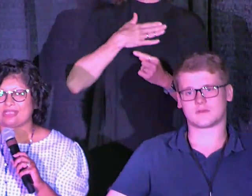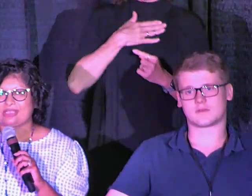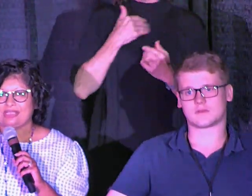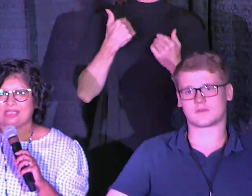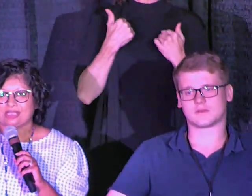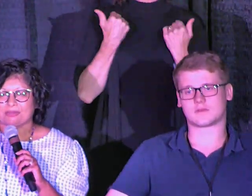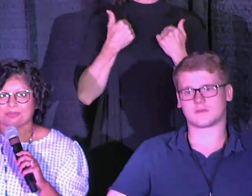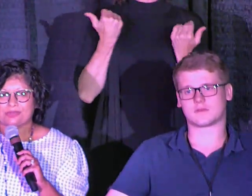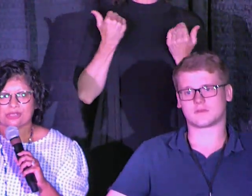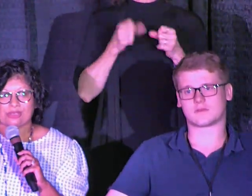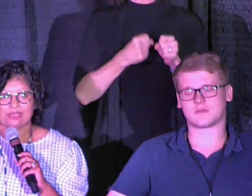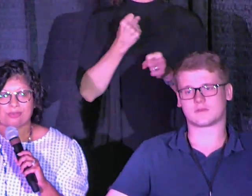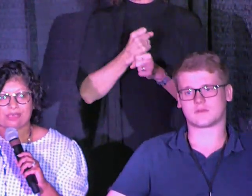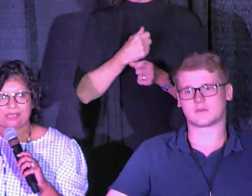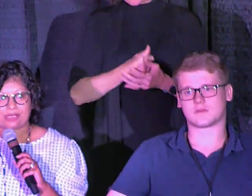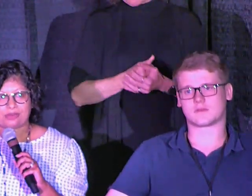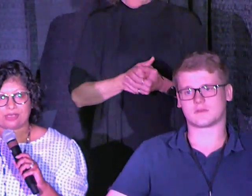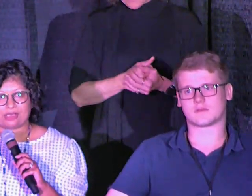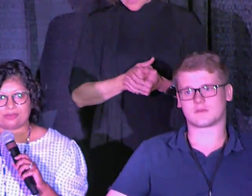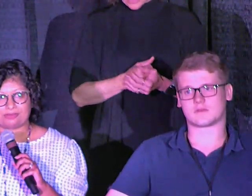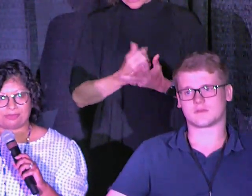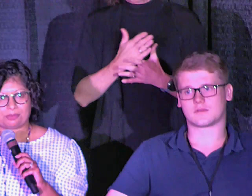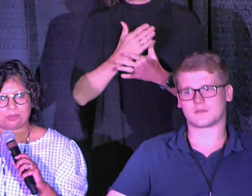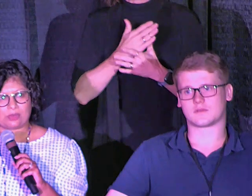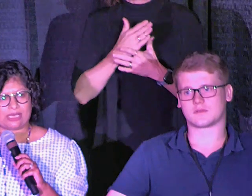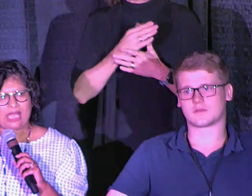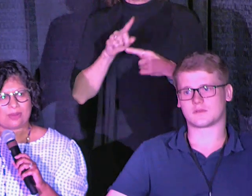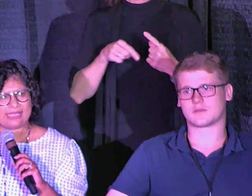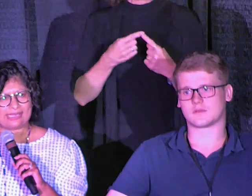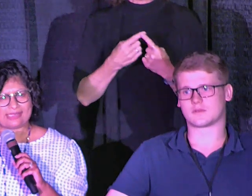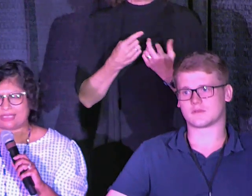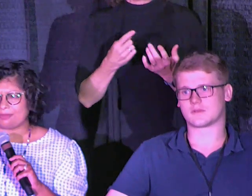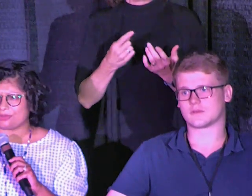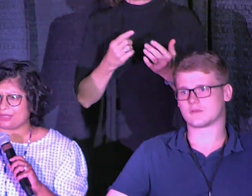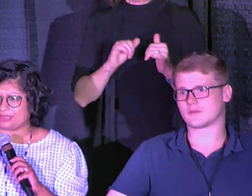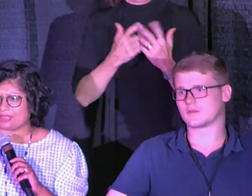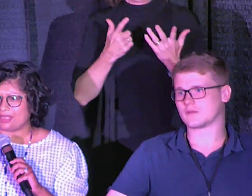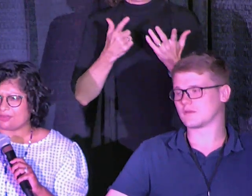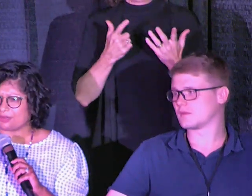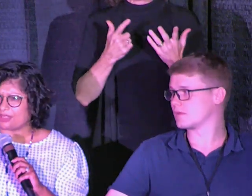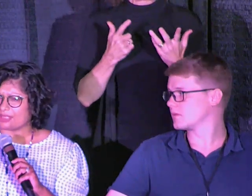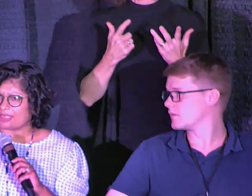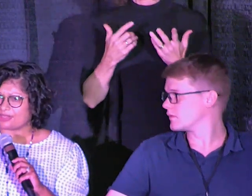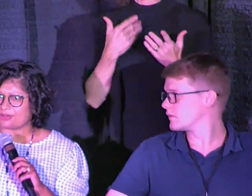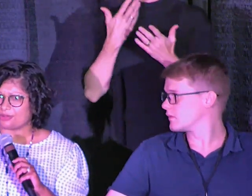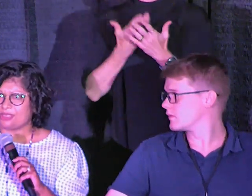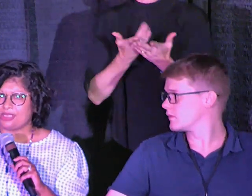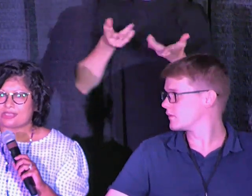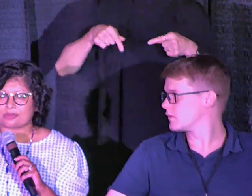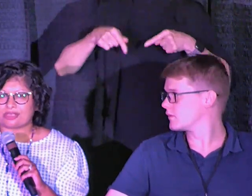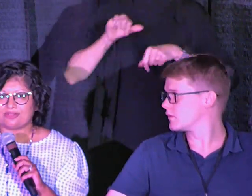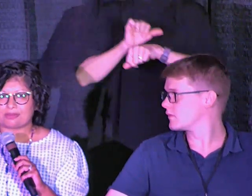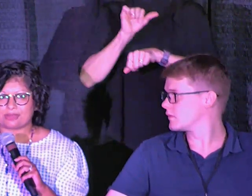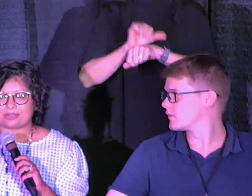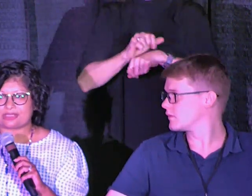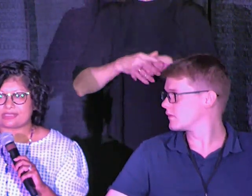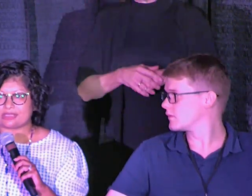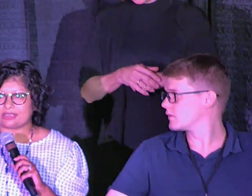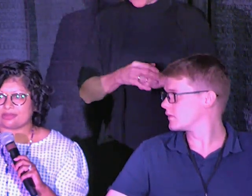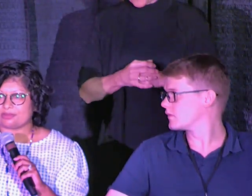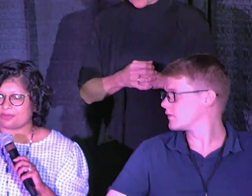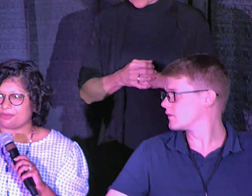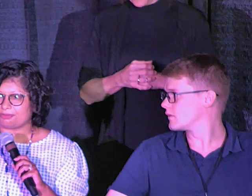and share a little bit about kind of how I ended up doing the kind of work that I do. So my family